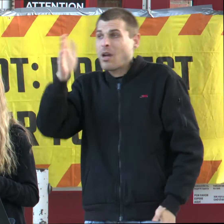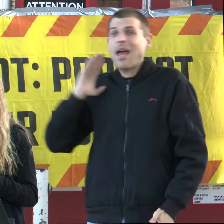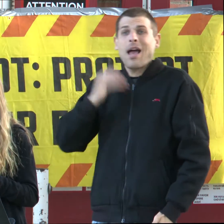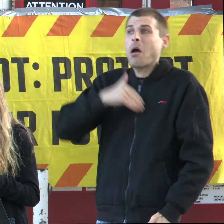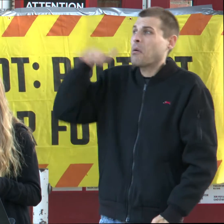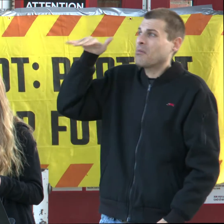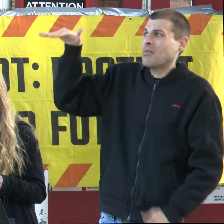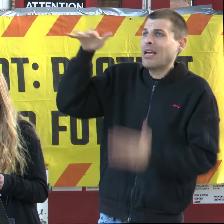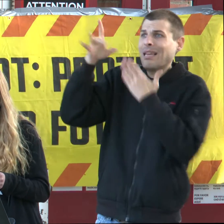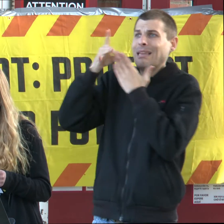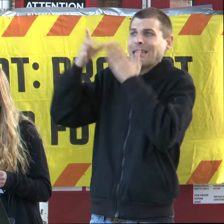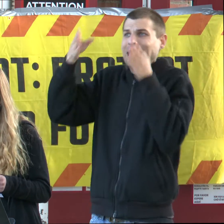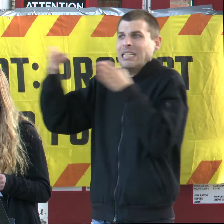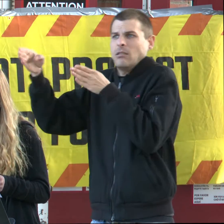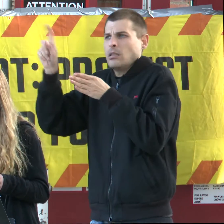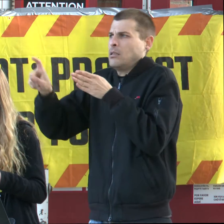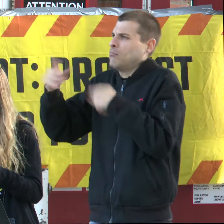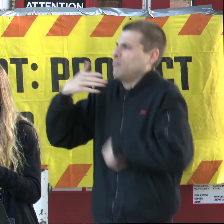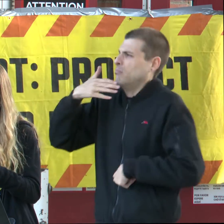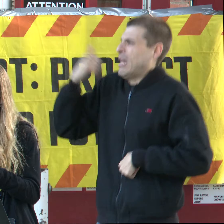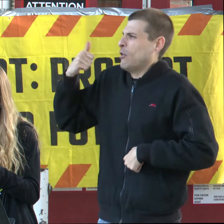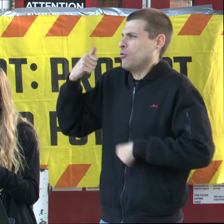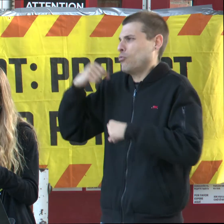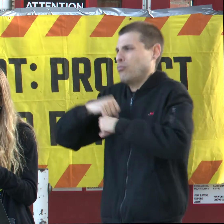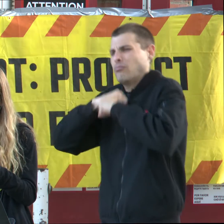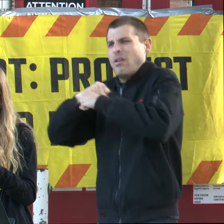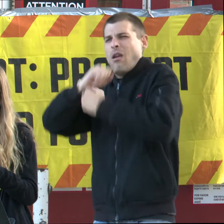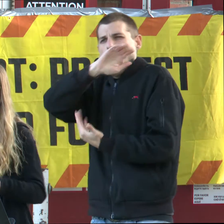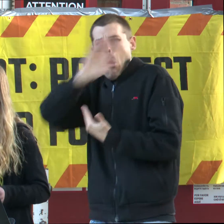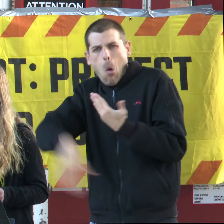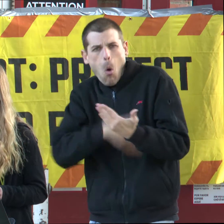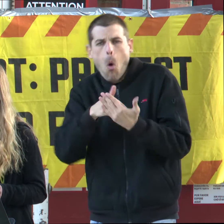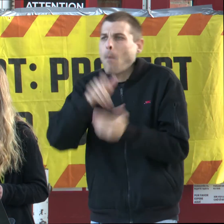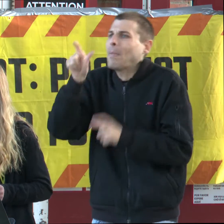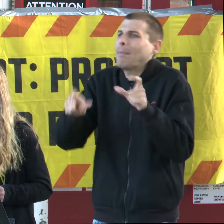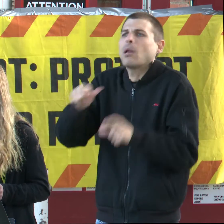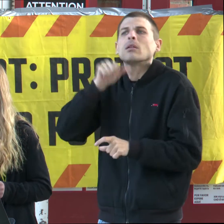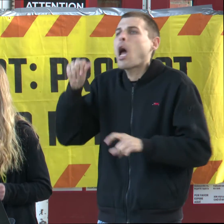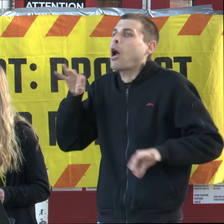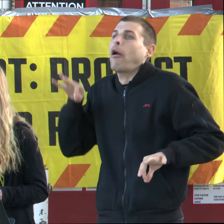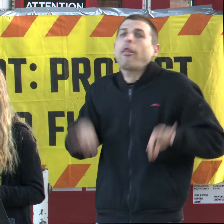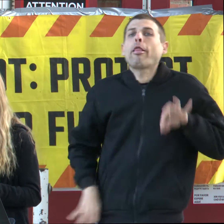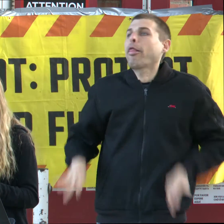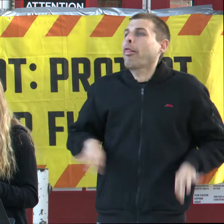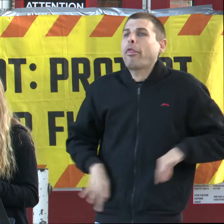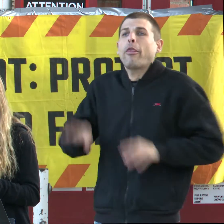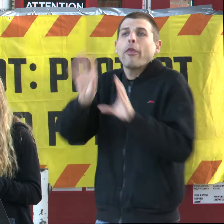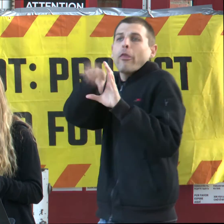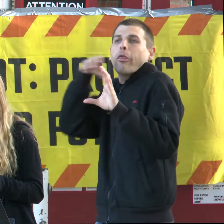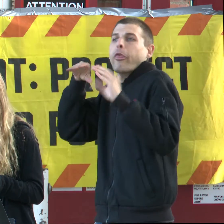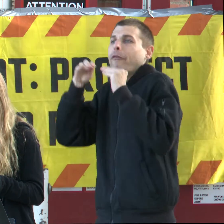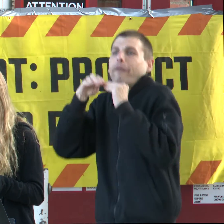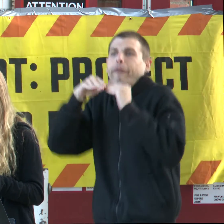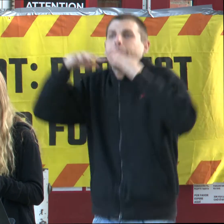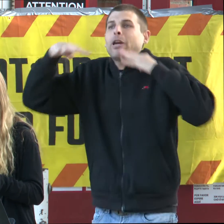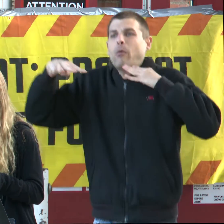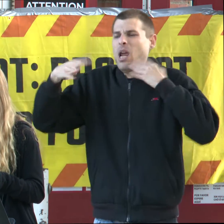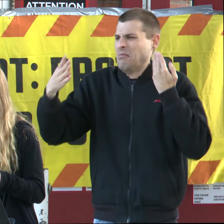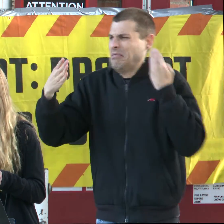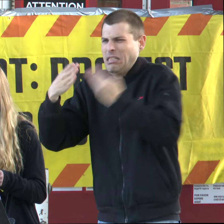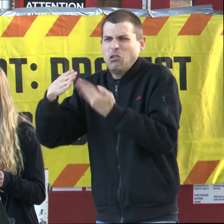for the justice and liberation of all people, not just those who will profit off expanding a toxic freeway into this